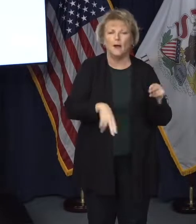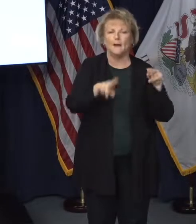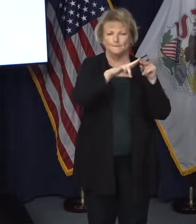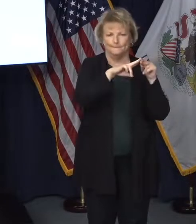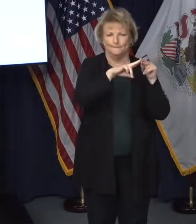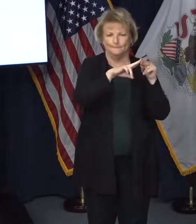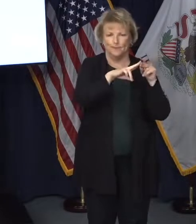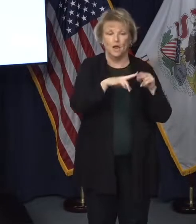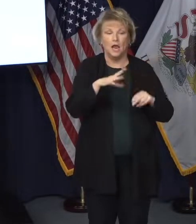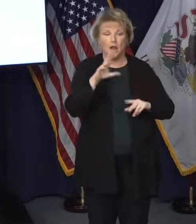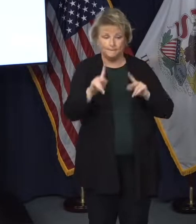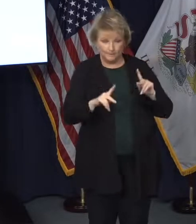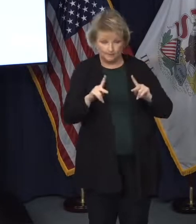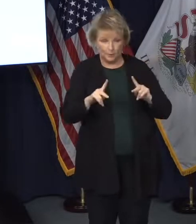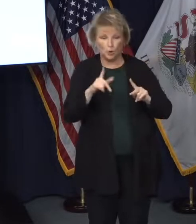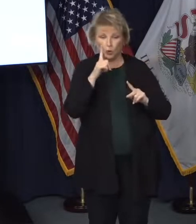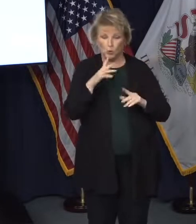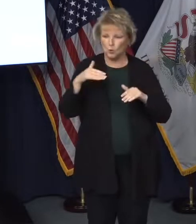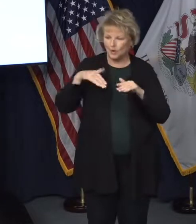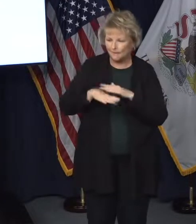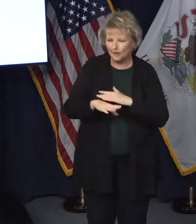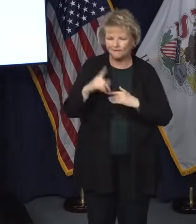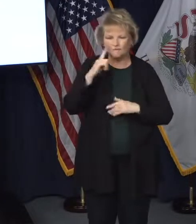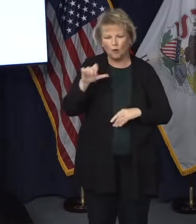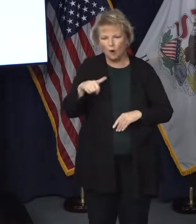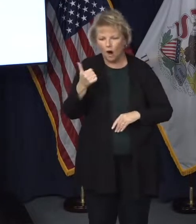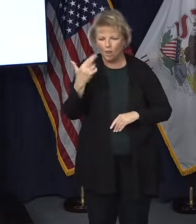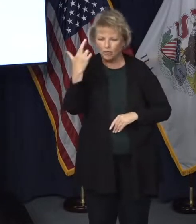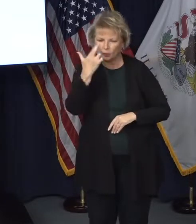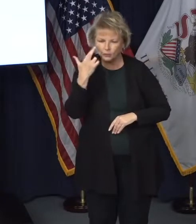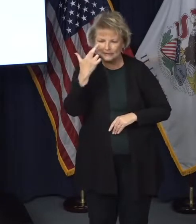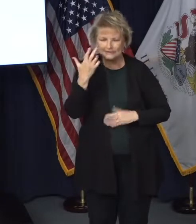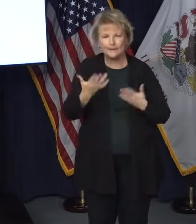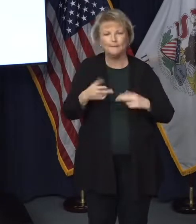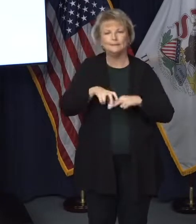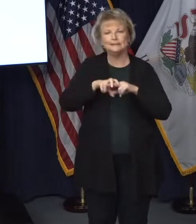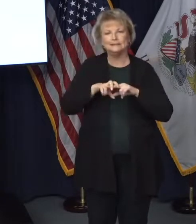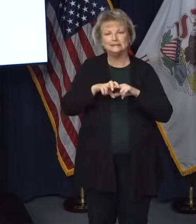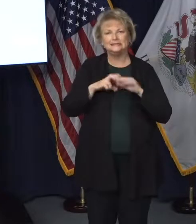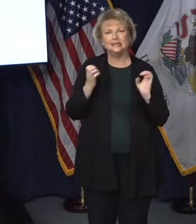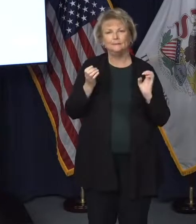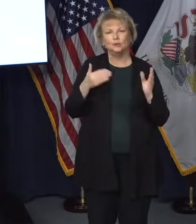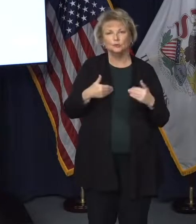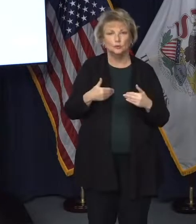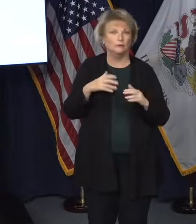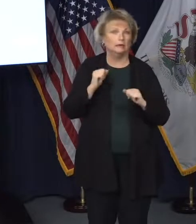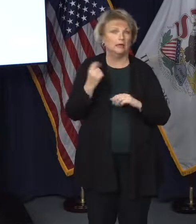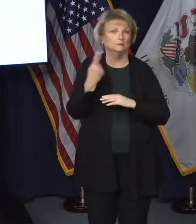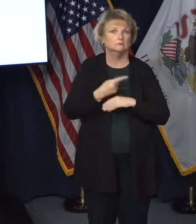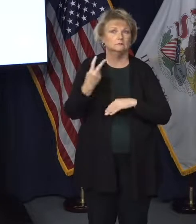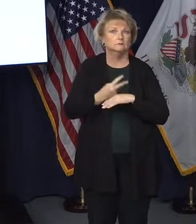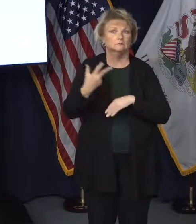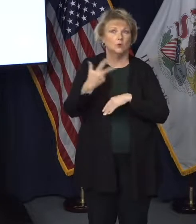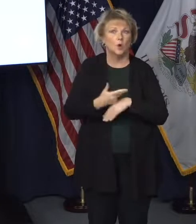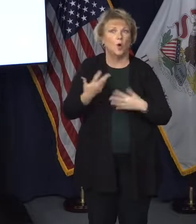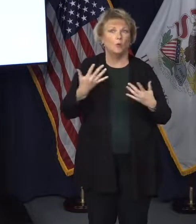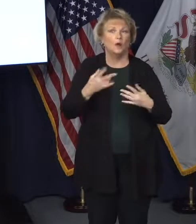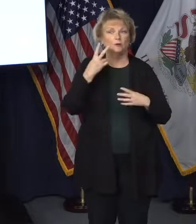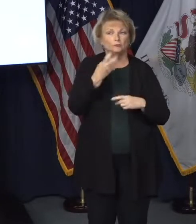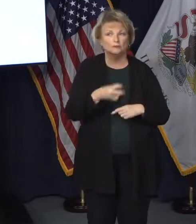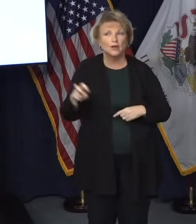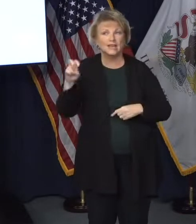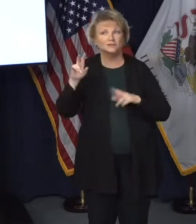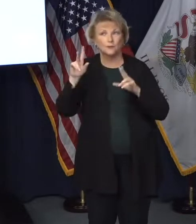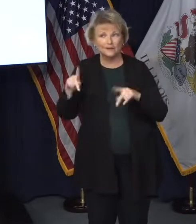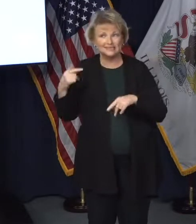to the point where people who are coming in with a compound fracture might be sitting in the emergency room for days waiting to either be transferred to a place where there